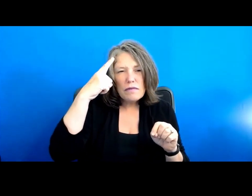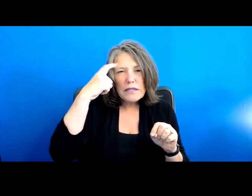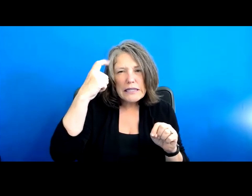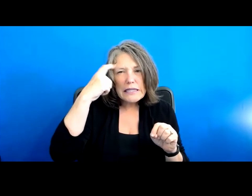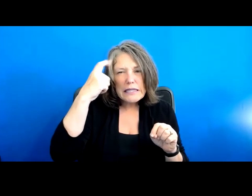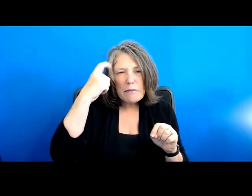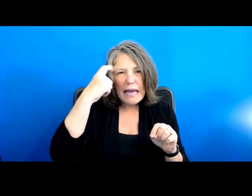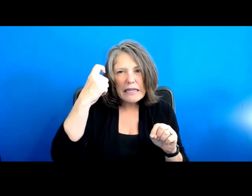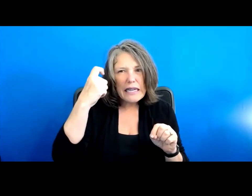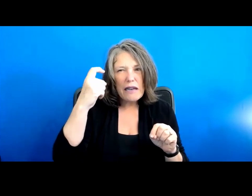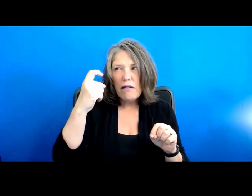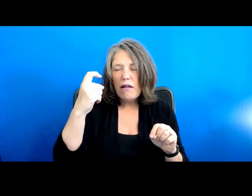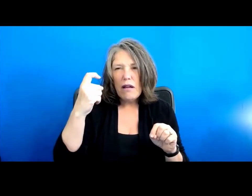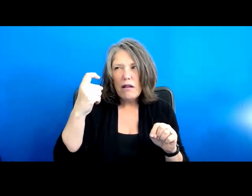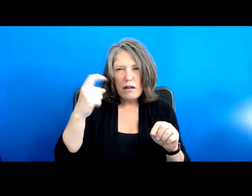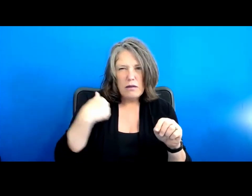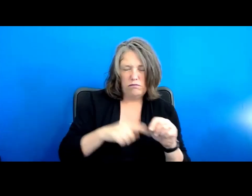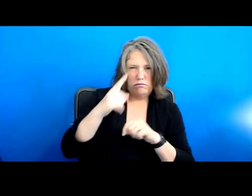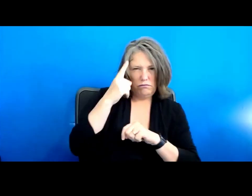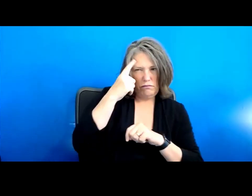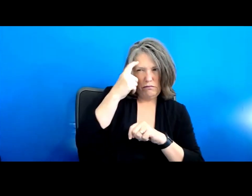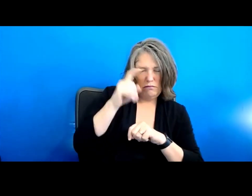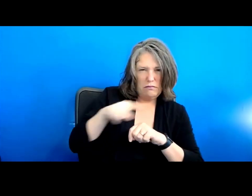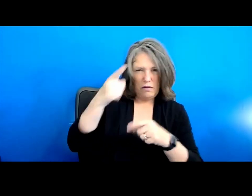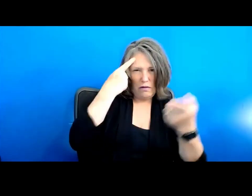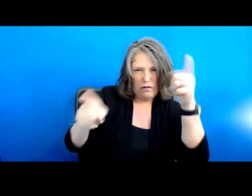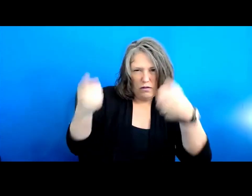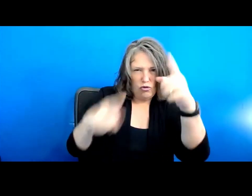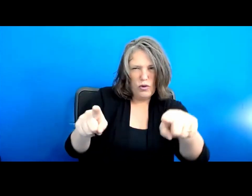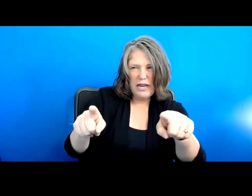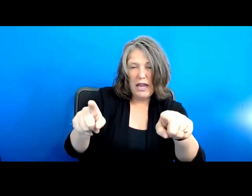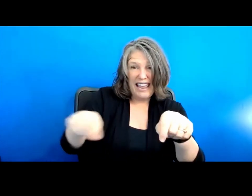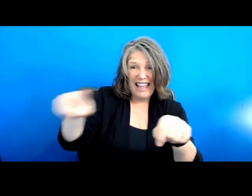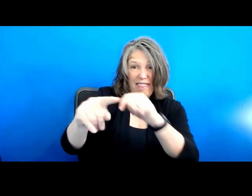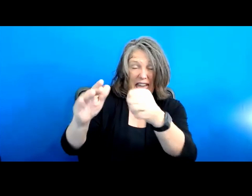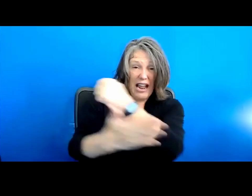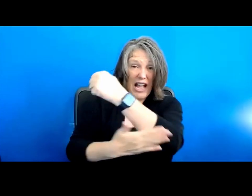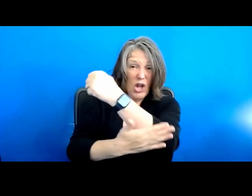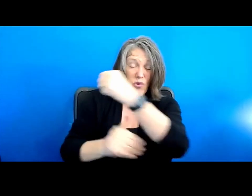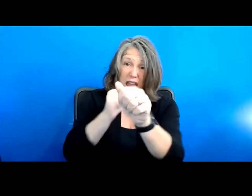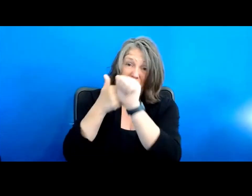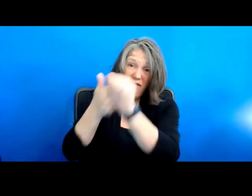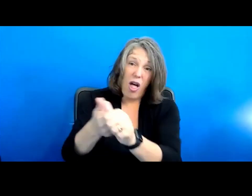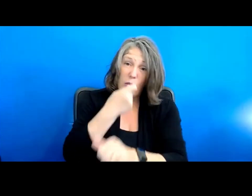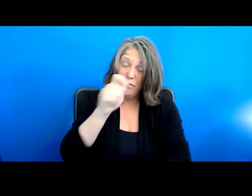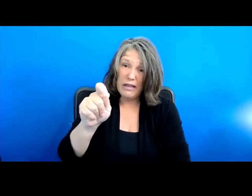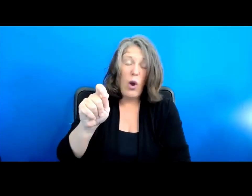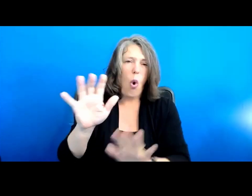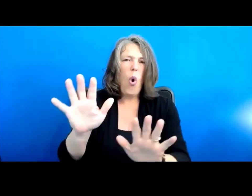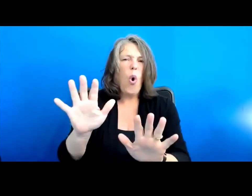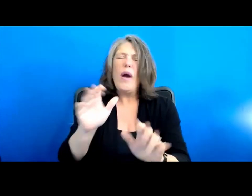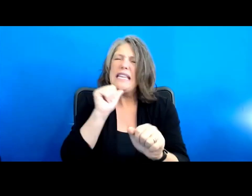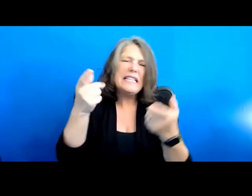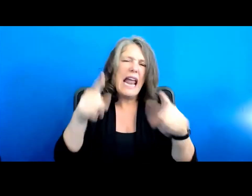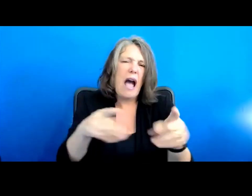egregious violations of the treaty. And it's not very well done